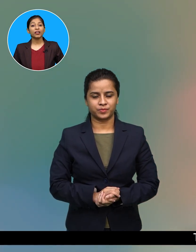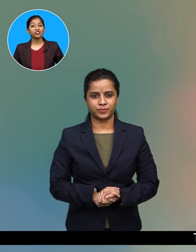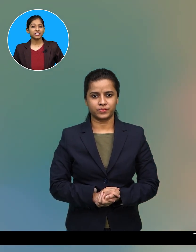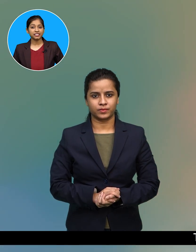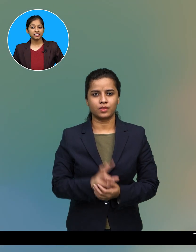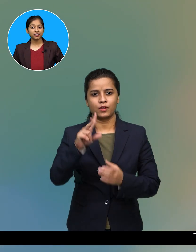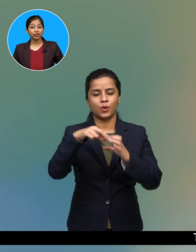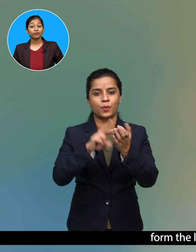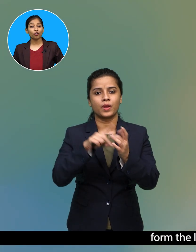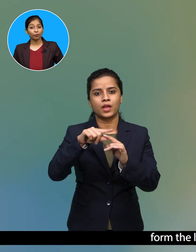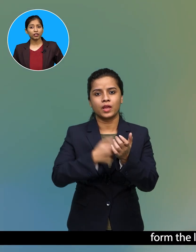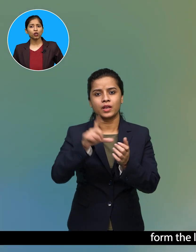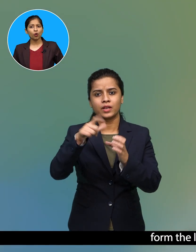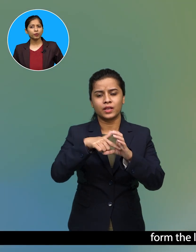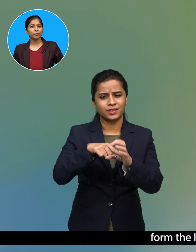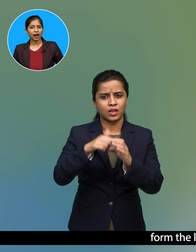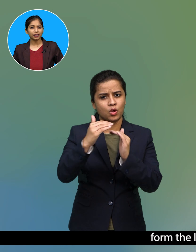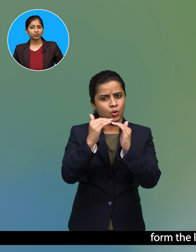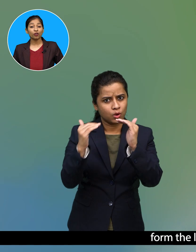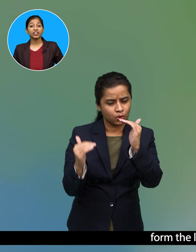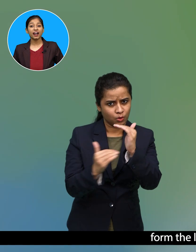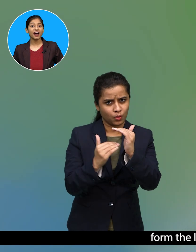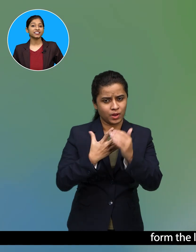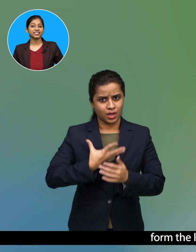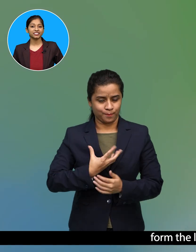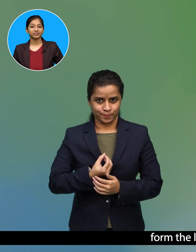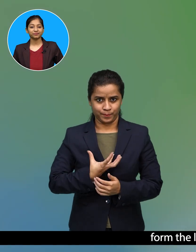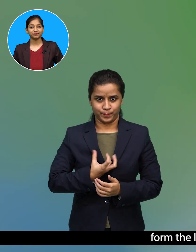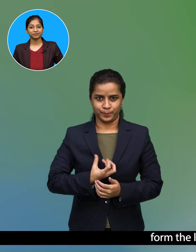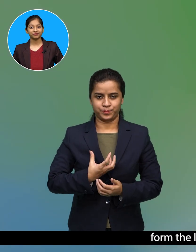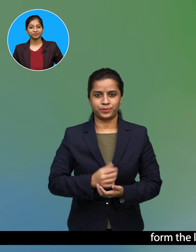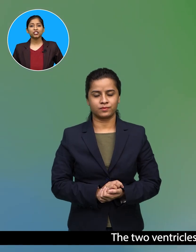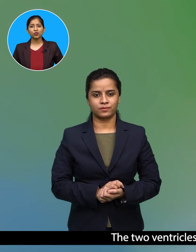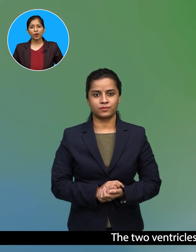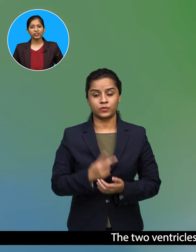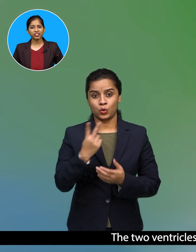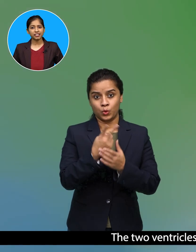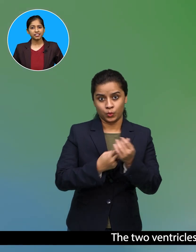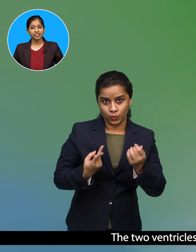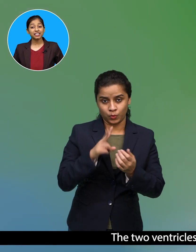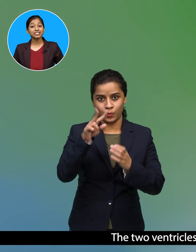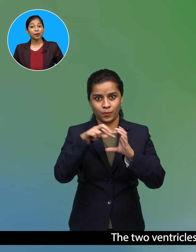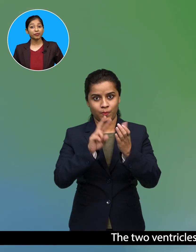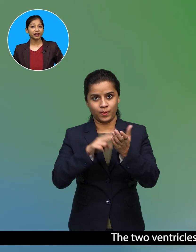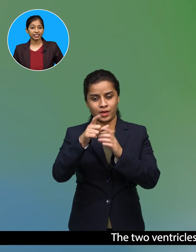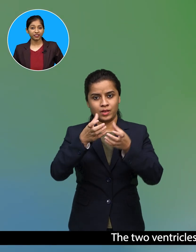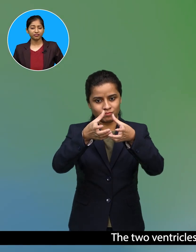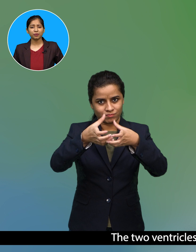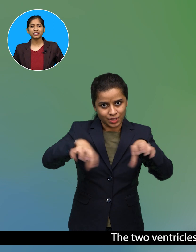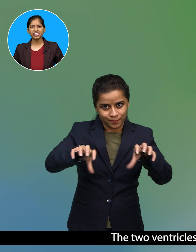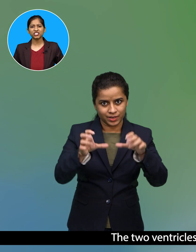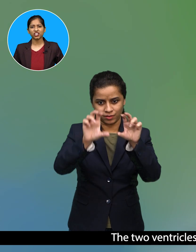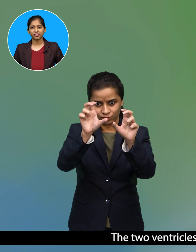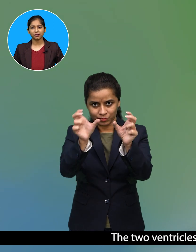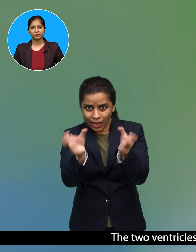The ventricles form the lower part of the heart. The two ventricles are separated